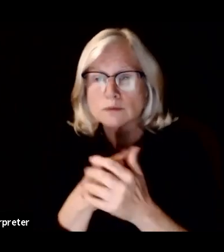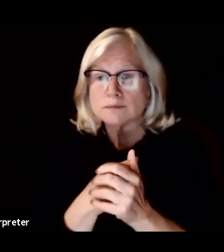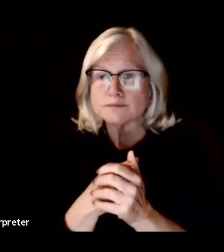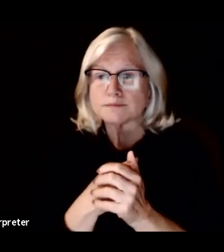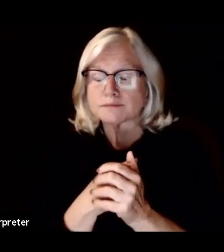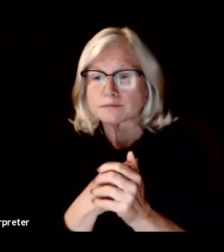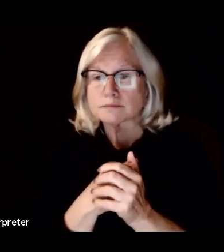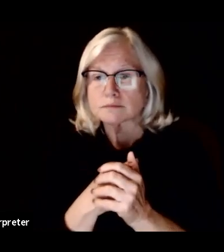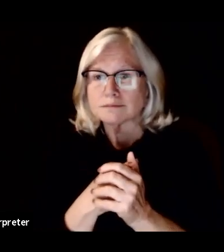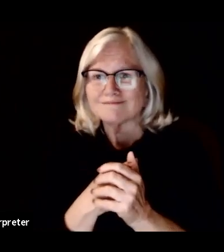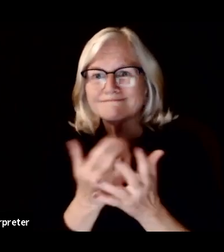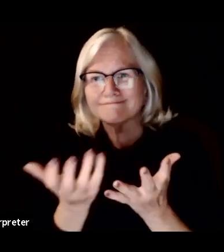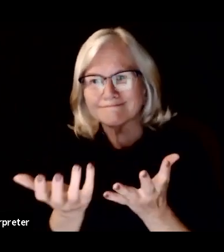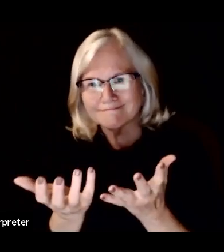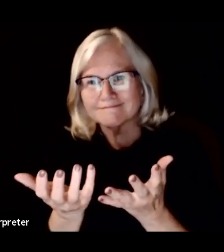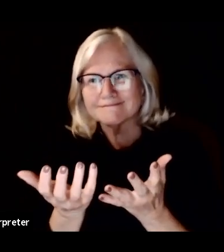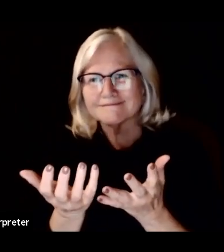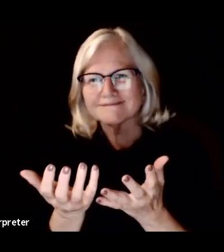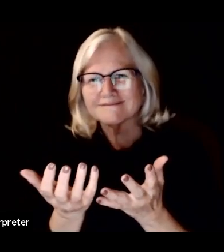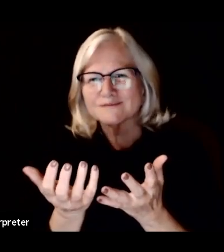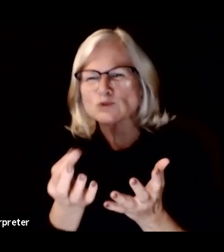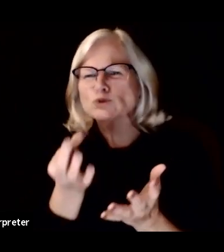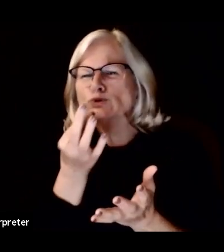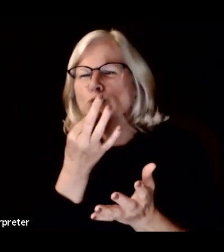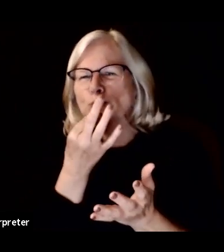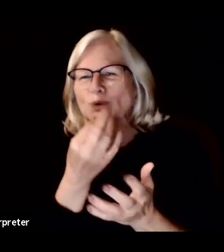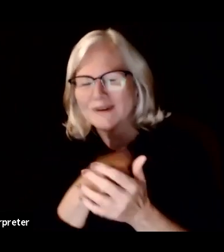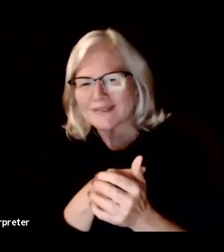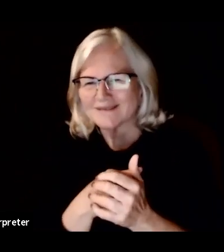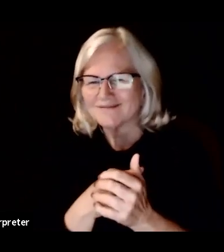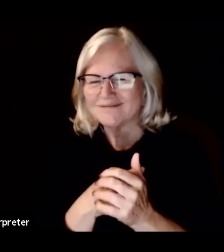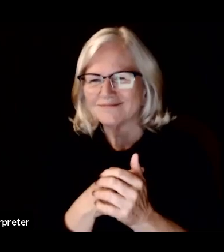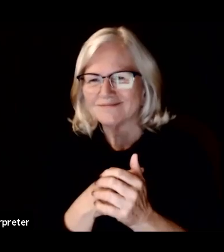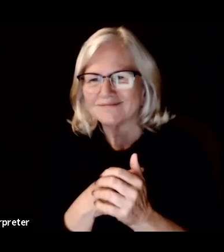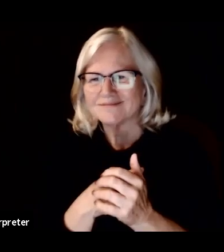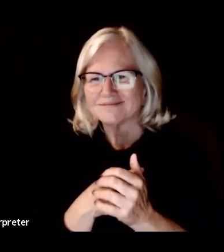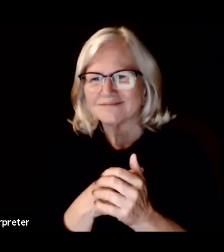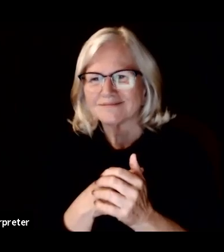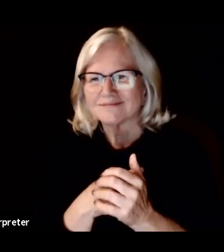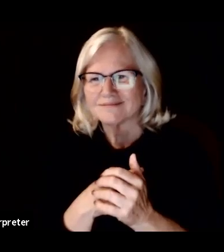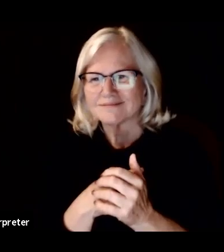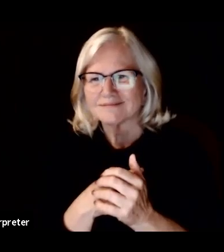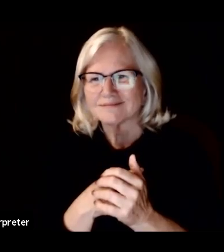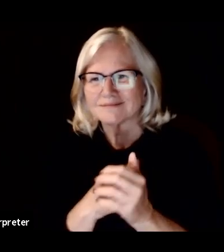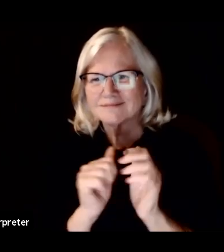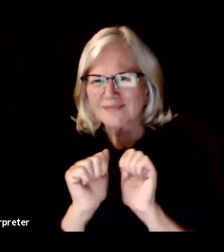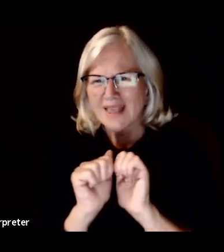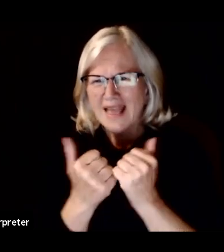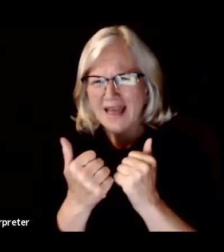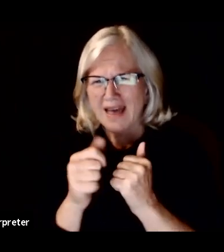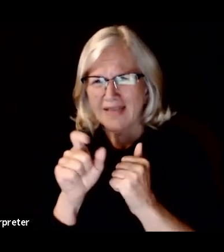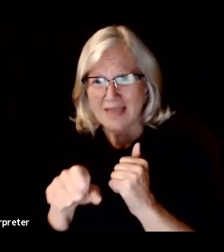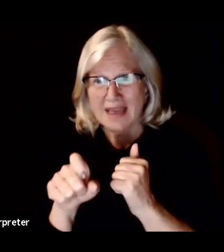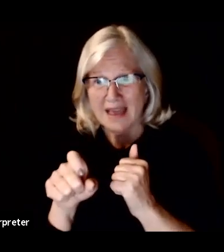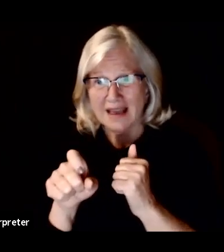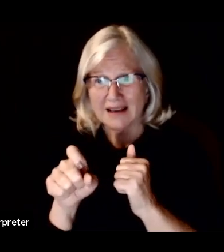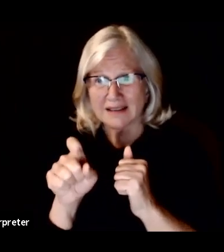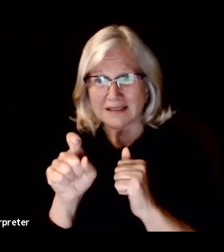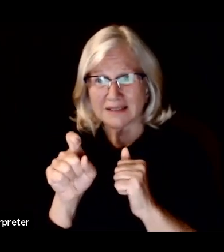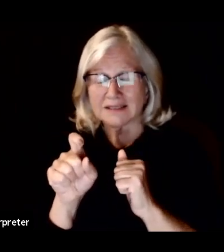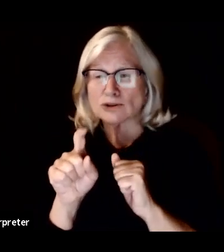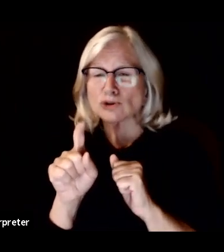say, and the ways in which the Casper survey could inform that, I think that